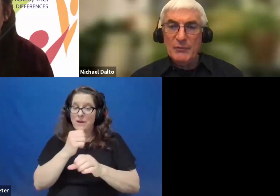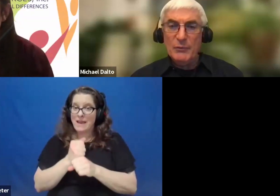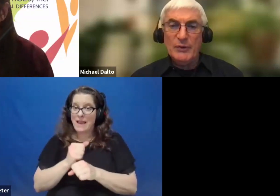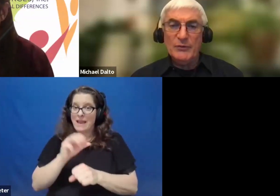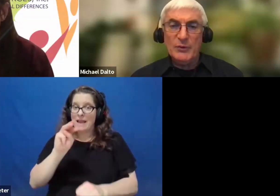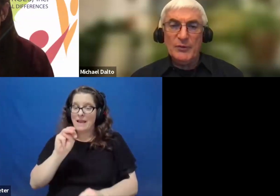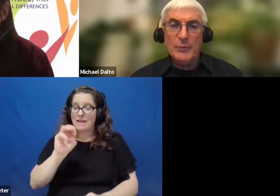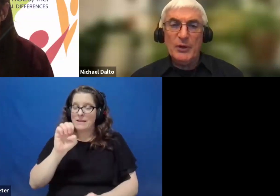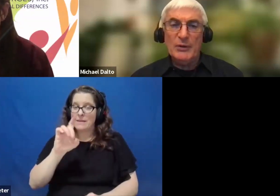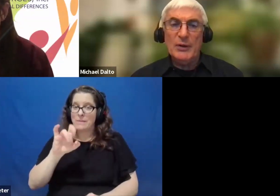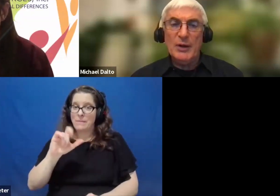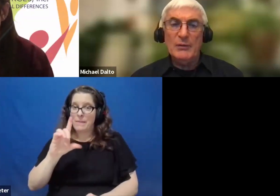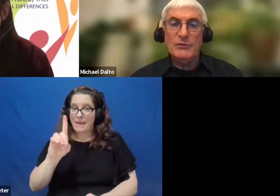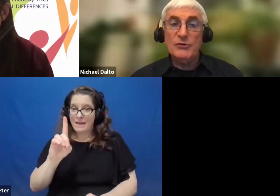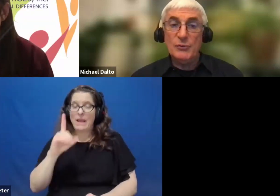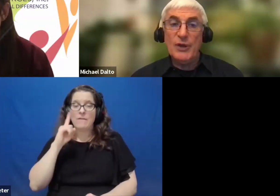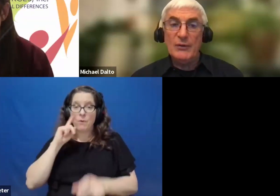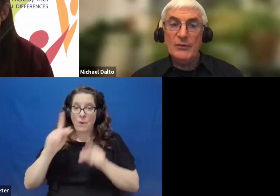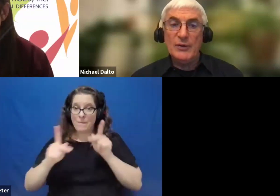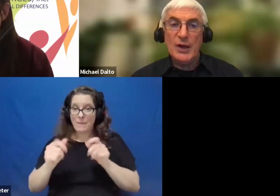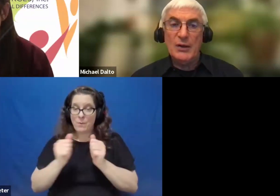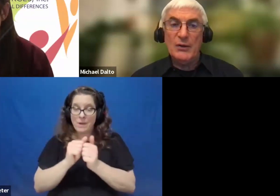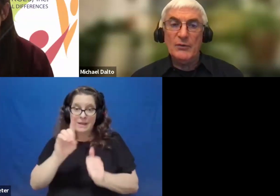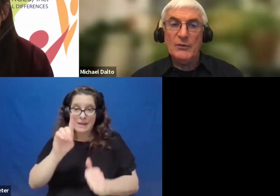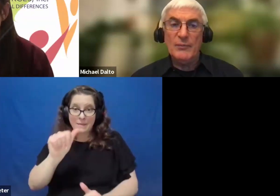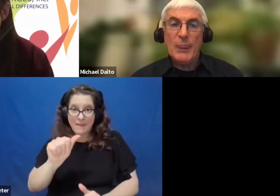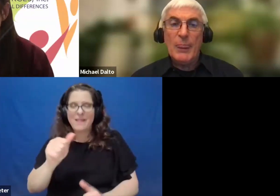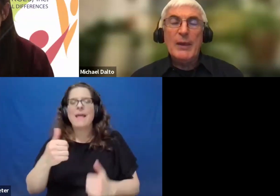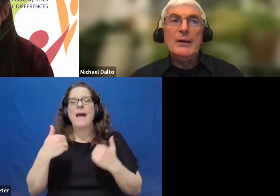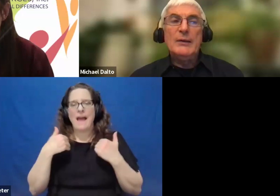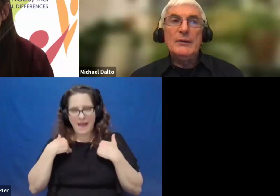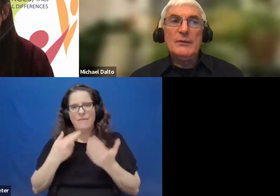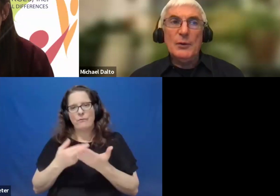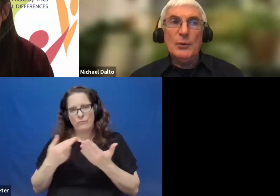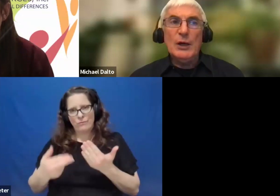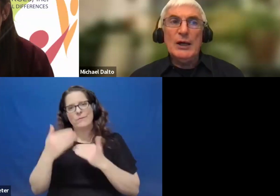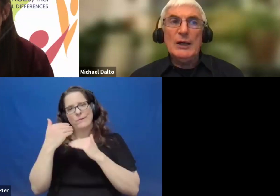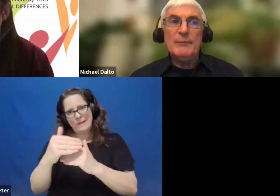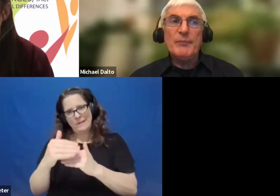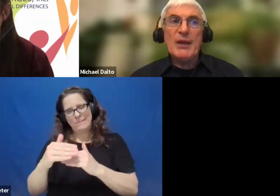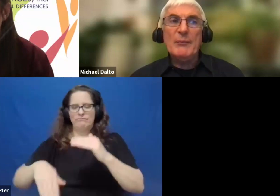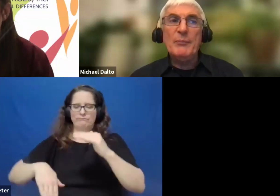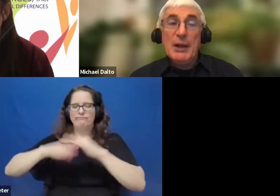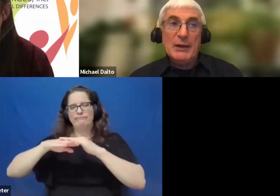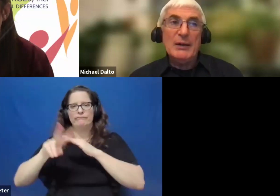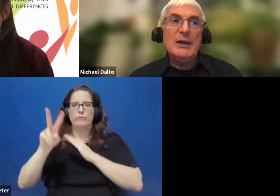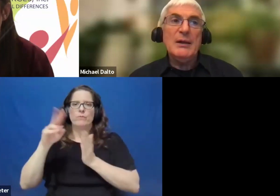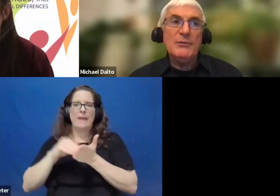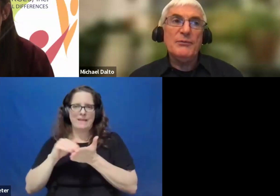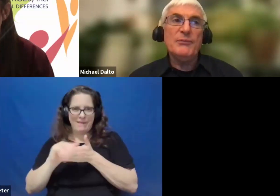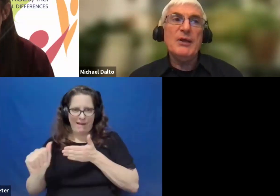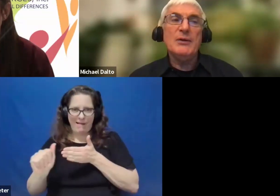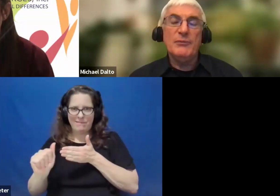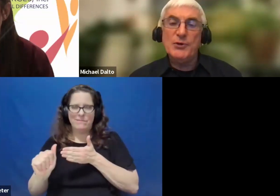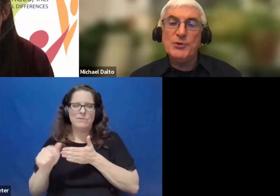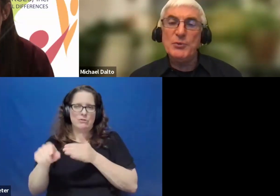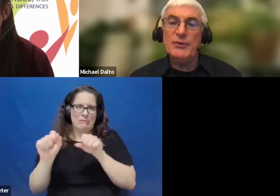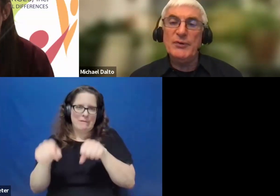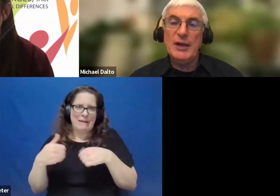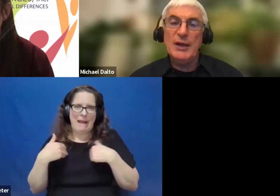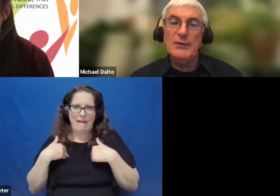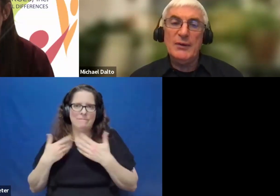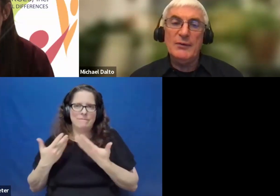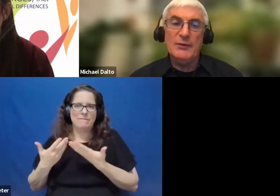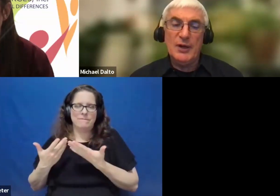also have a resource limit of $2,000. So, but if the individual